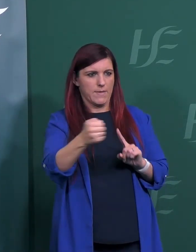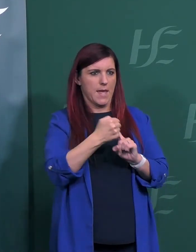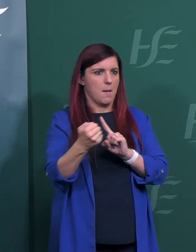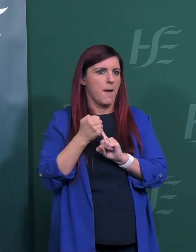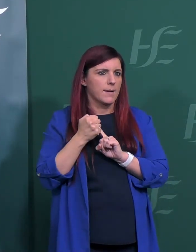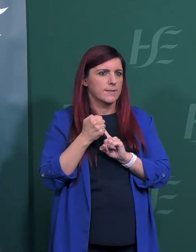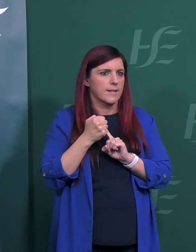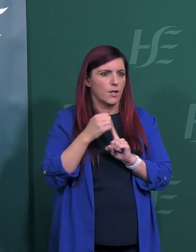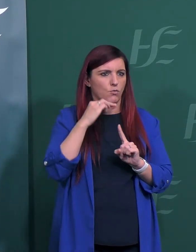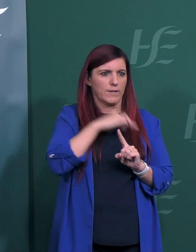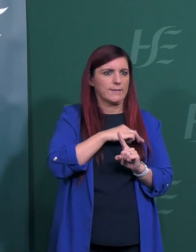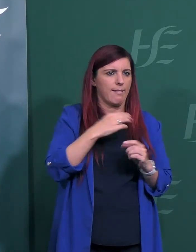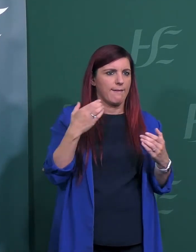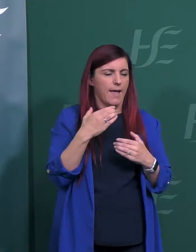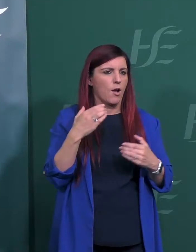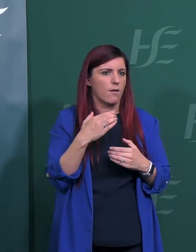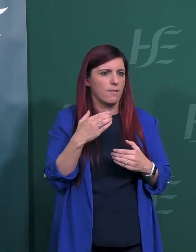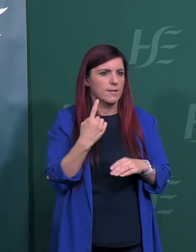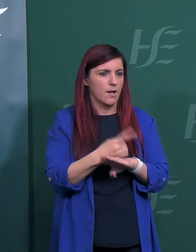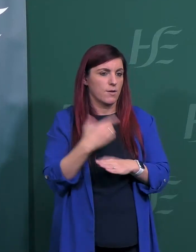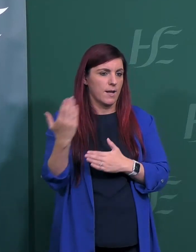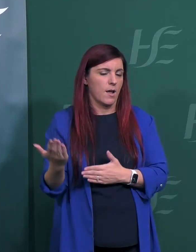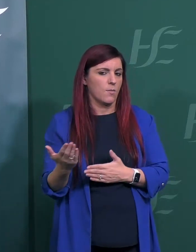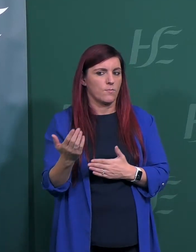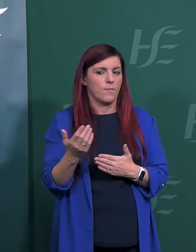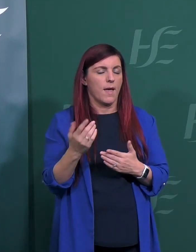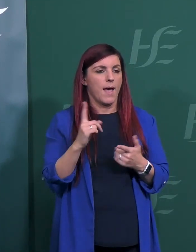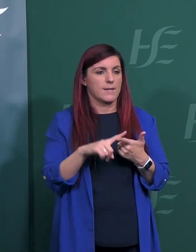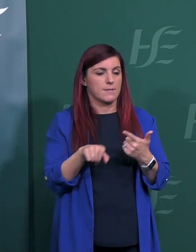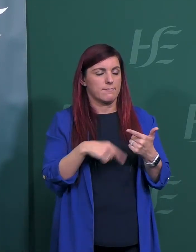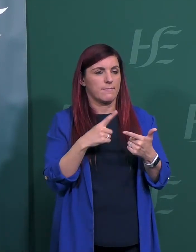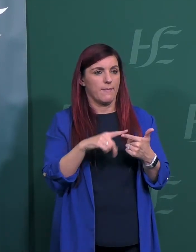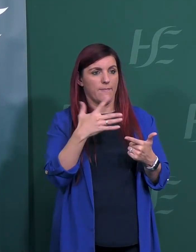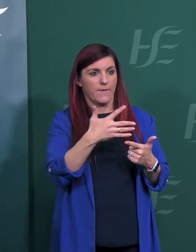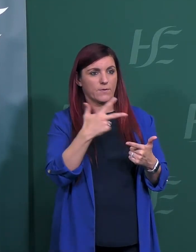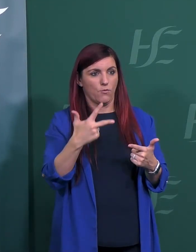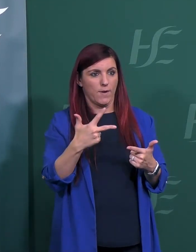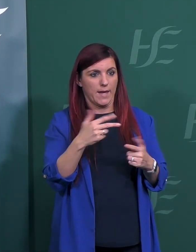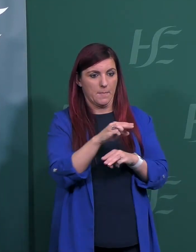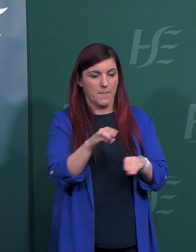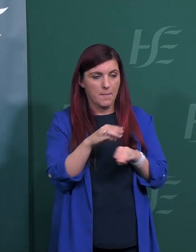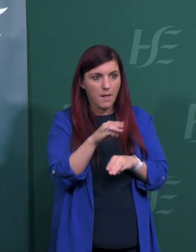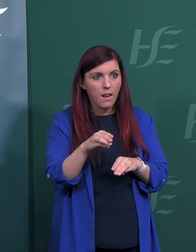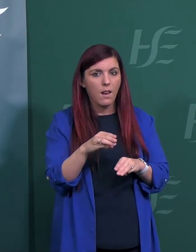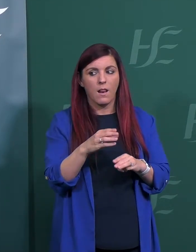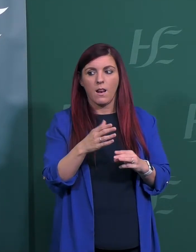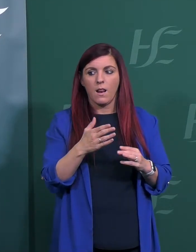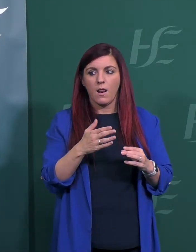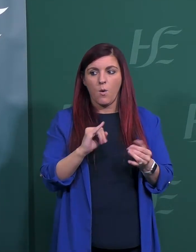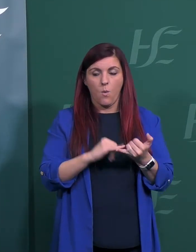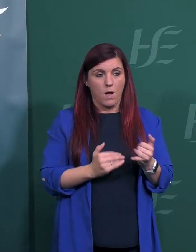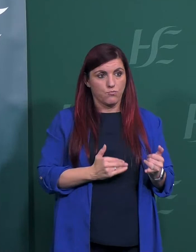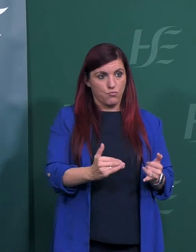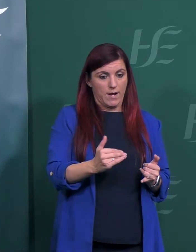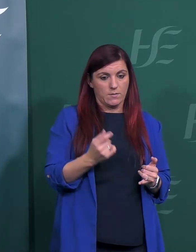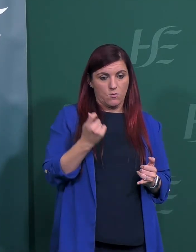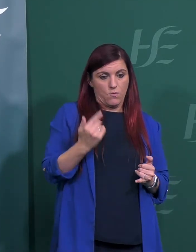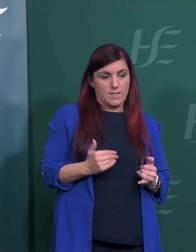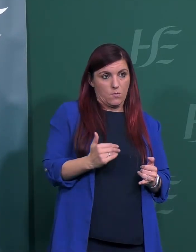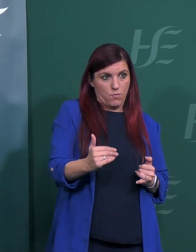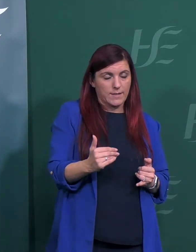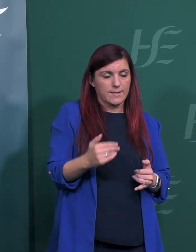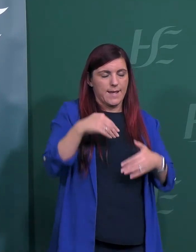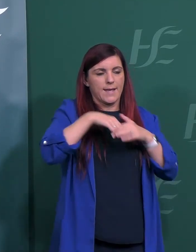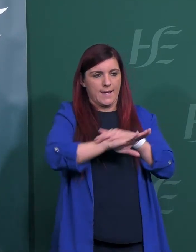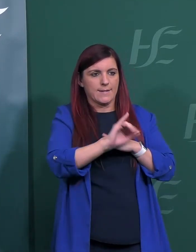care on COVID, by COVID. And 53 patients who are pregnant or recently pregnant were admitted to ICU